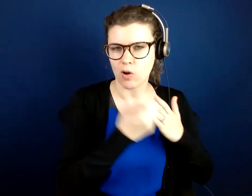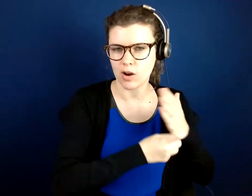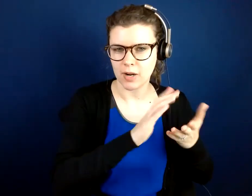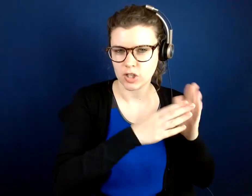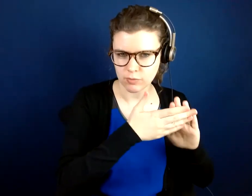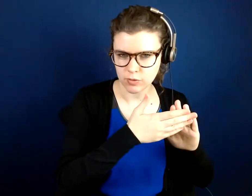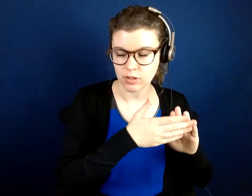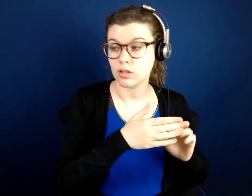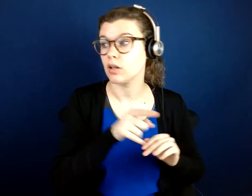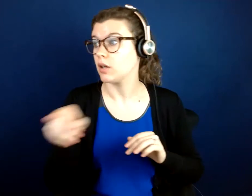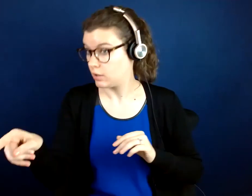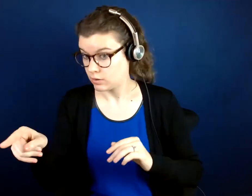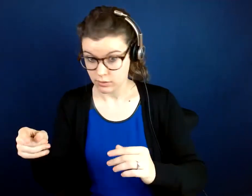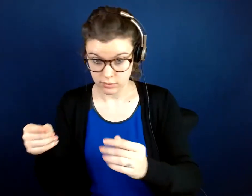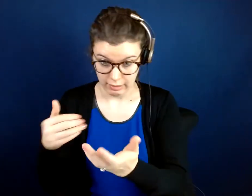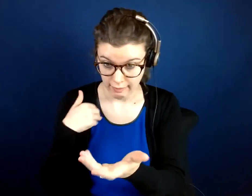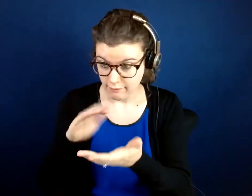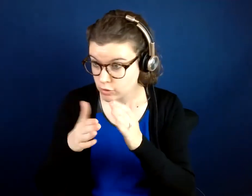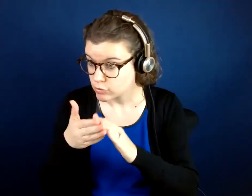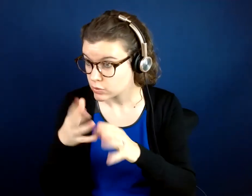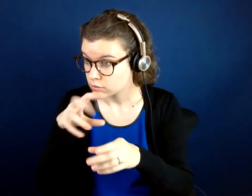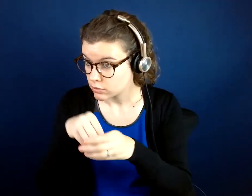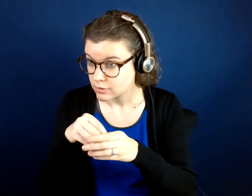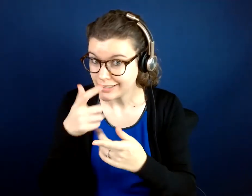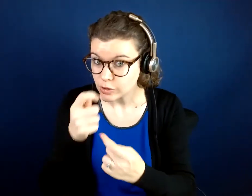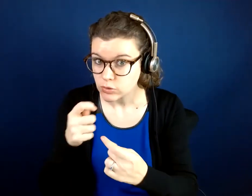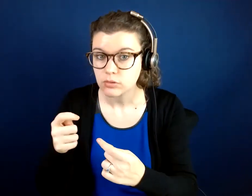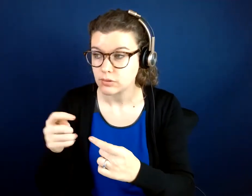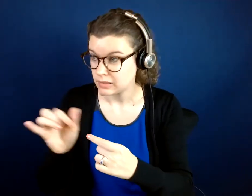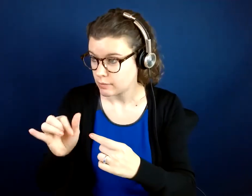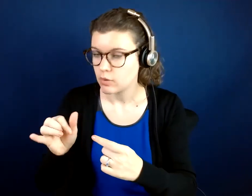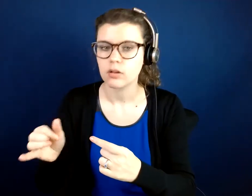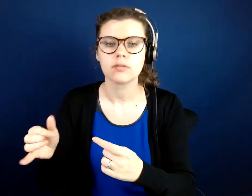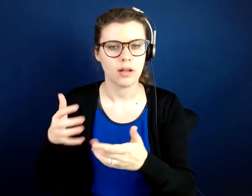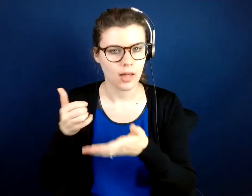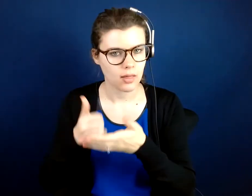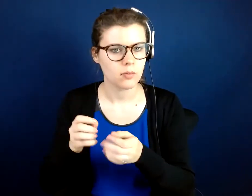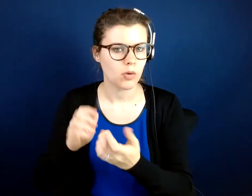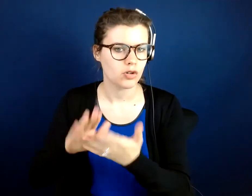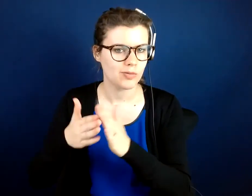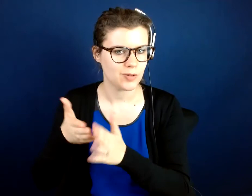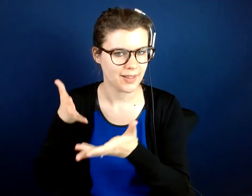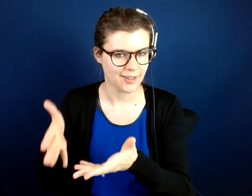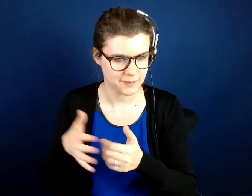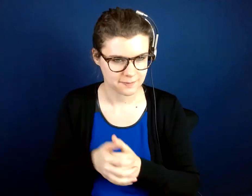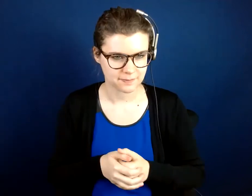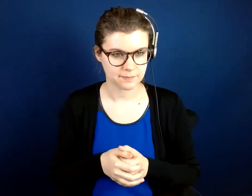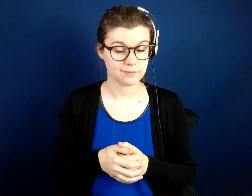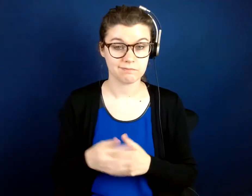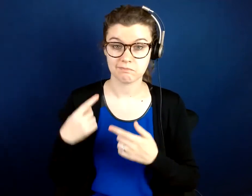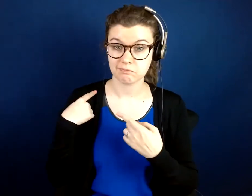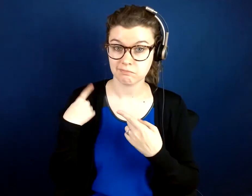Next slide. And so during the course of this year, we have